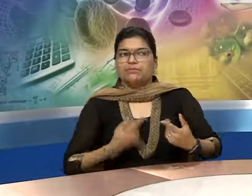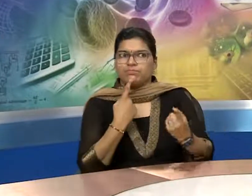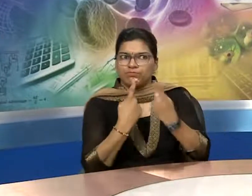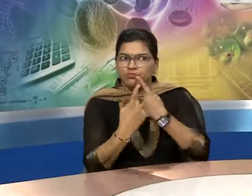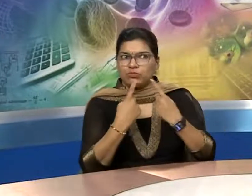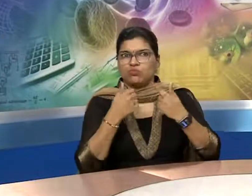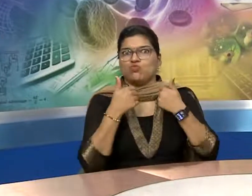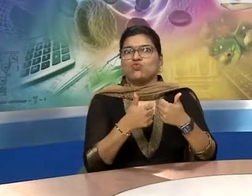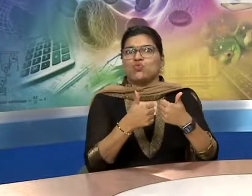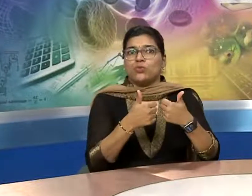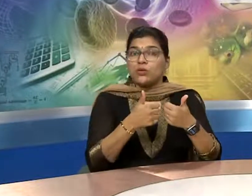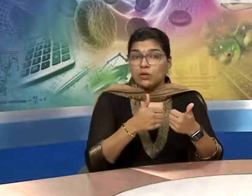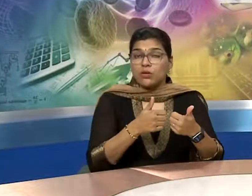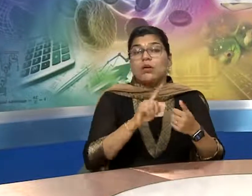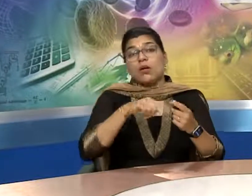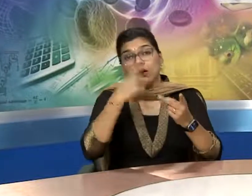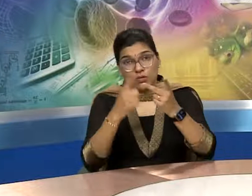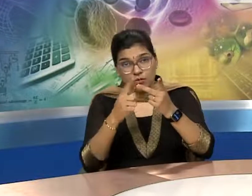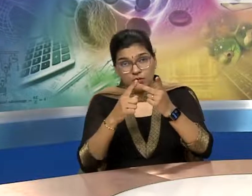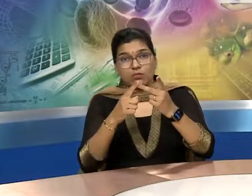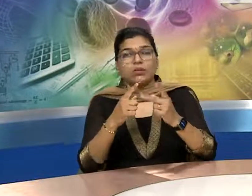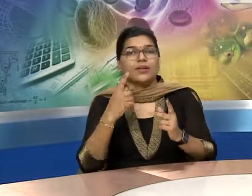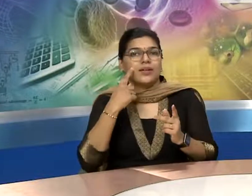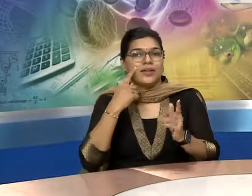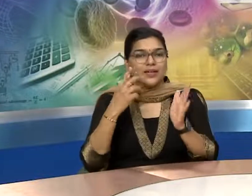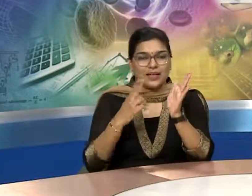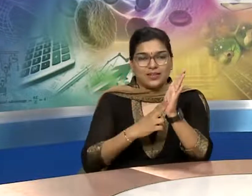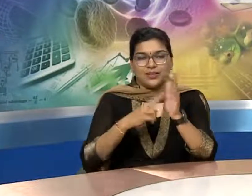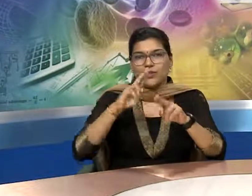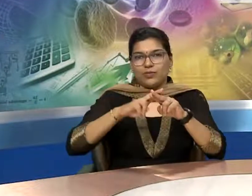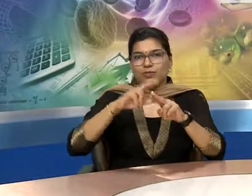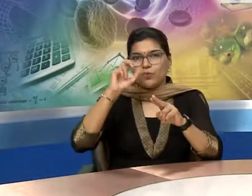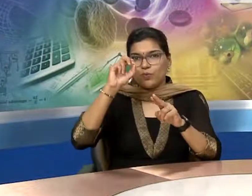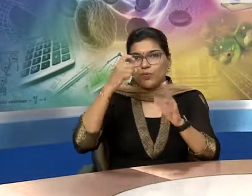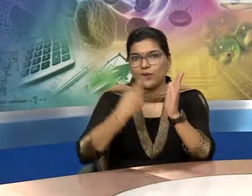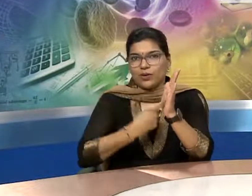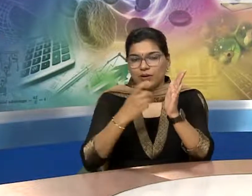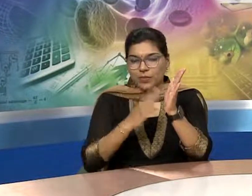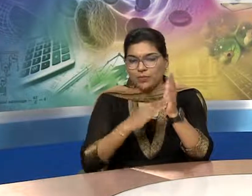informal lifelong self-education in the community.